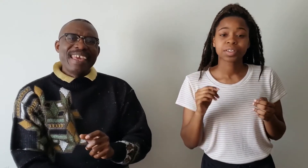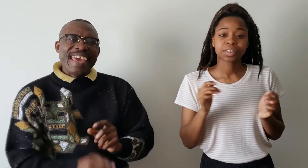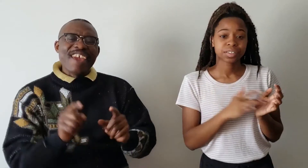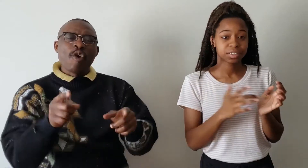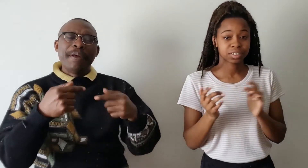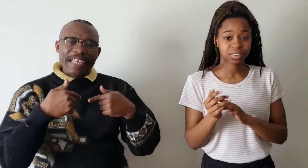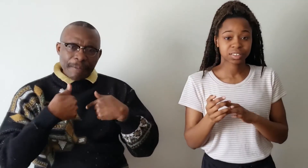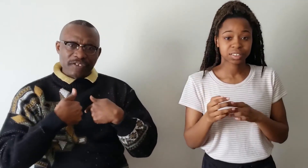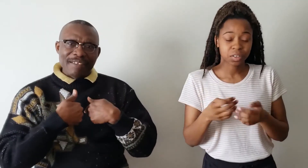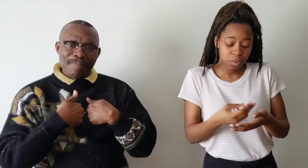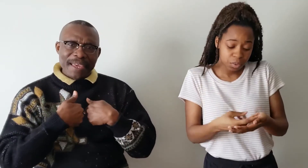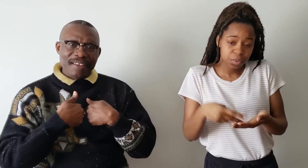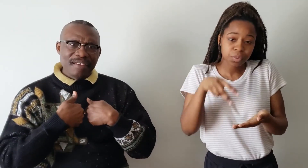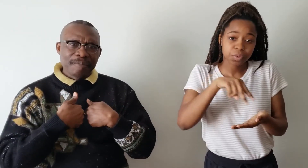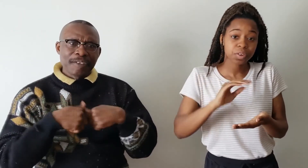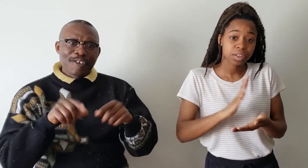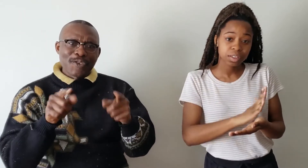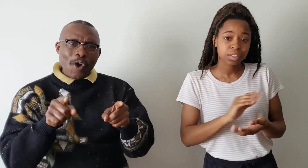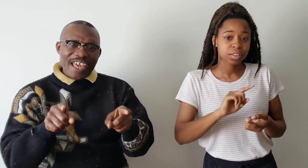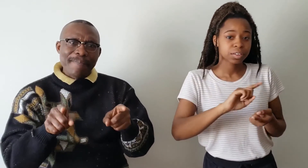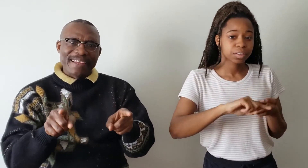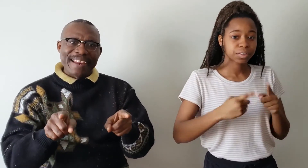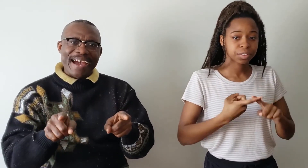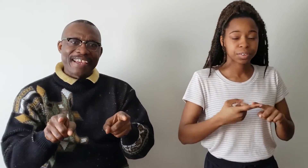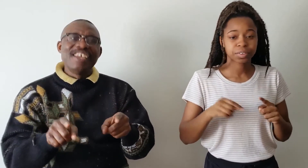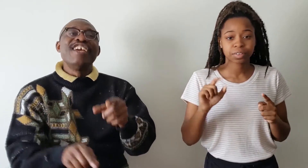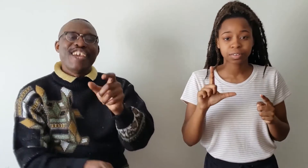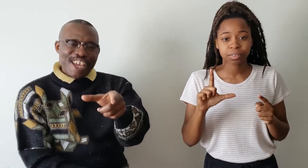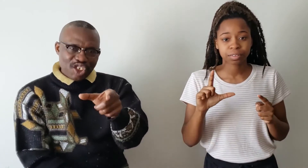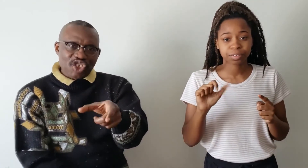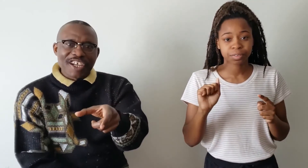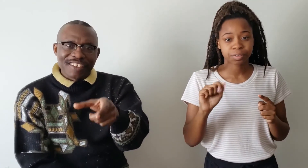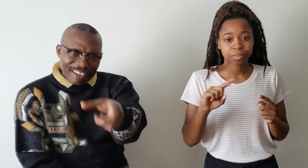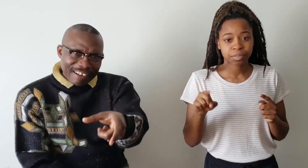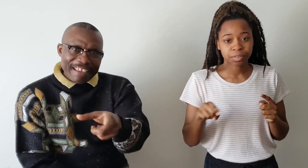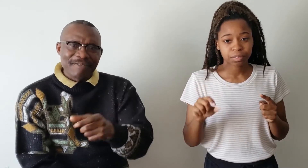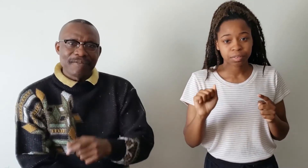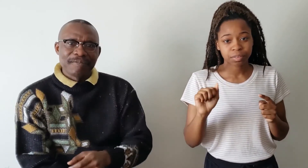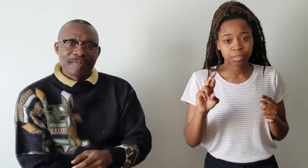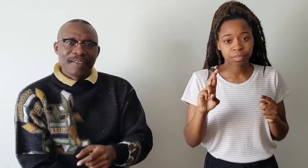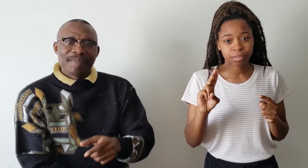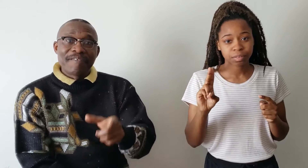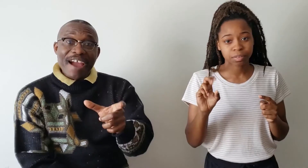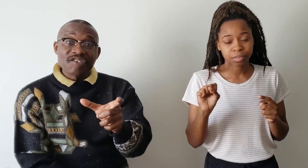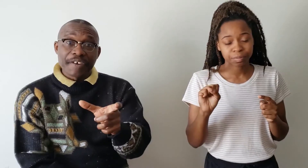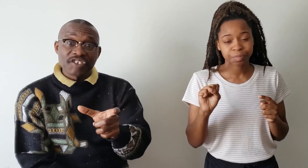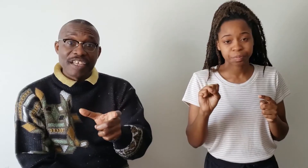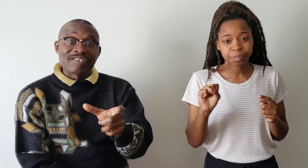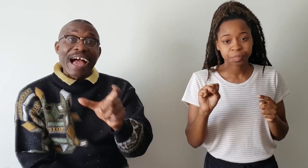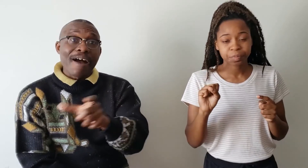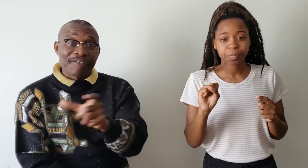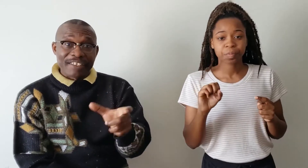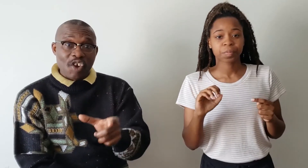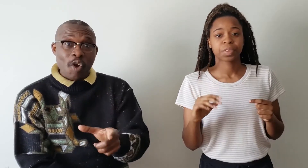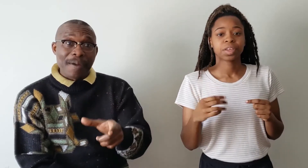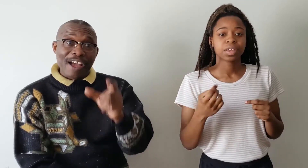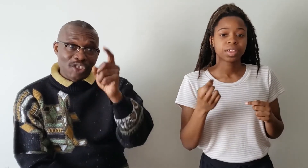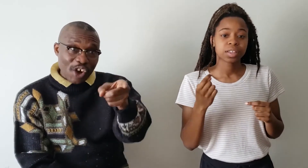He who believes in me, though he may die, he shall live." The resurrection is our great hope, your